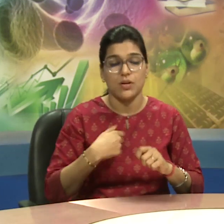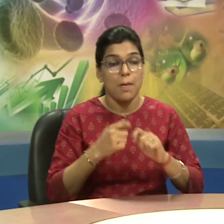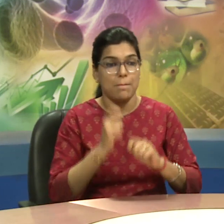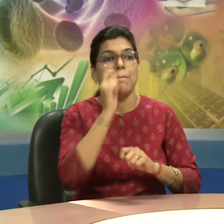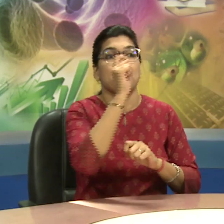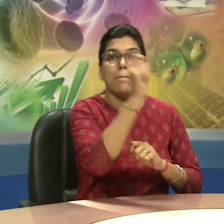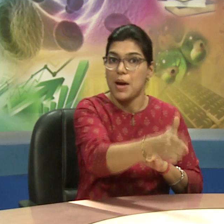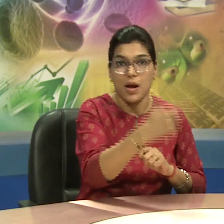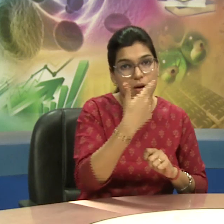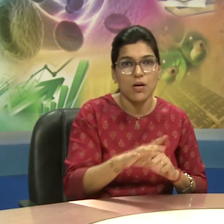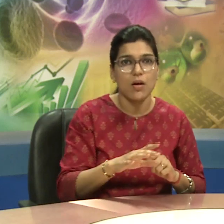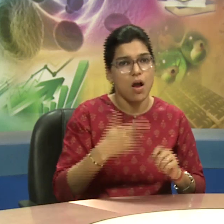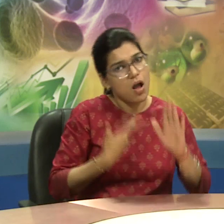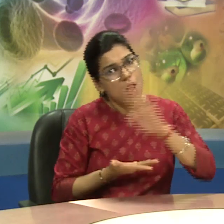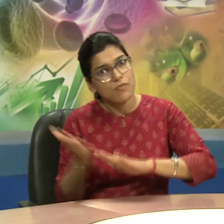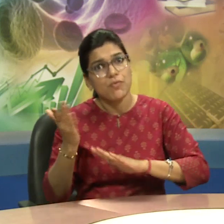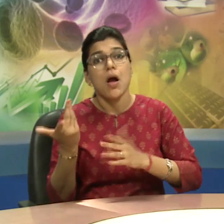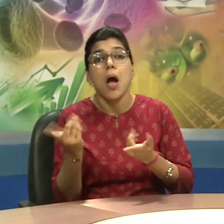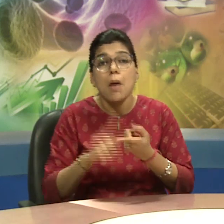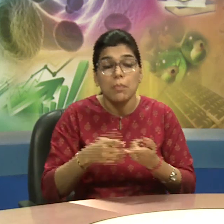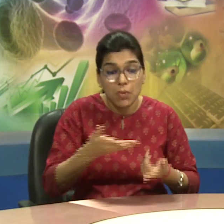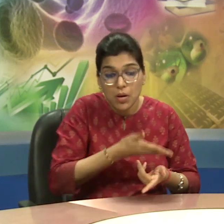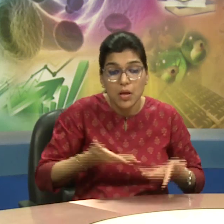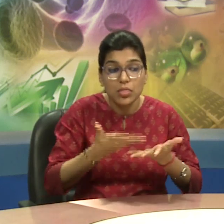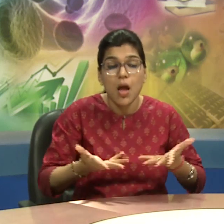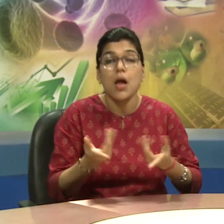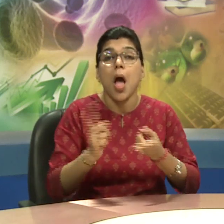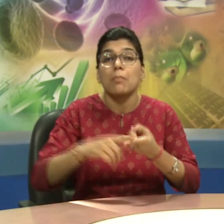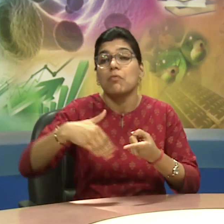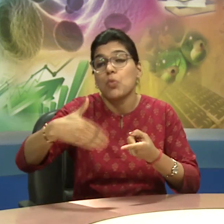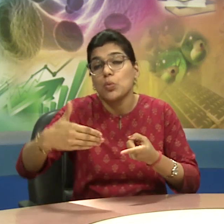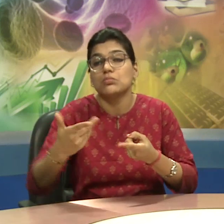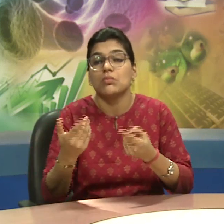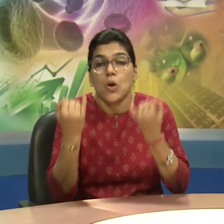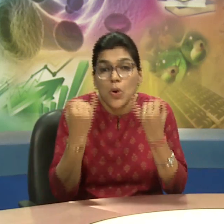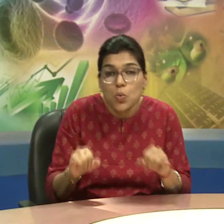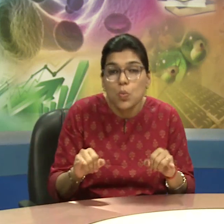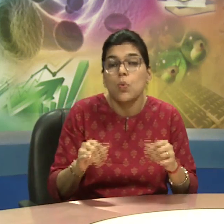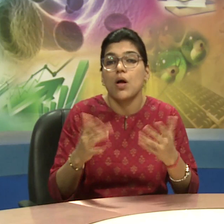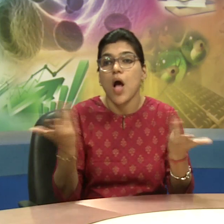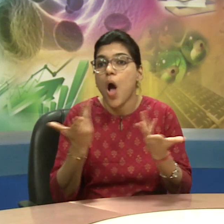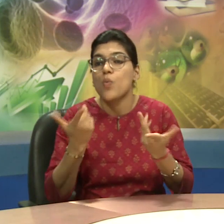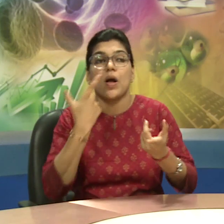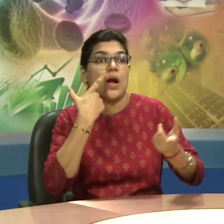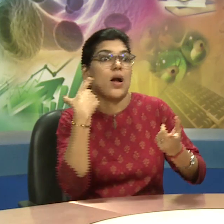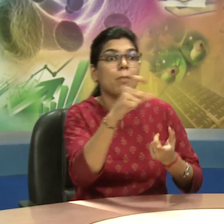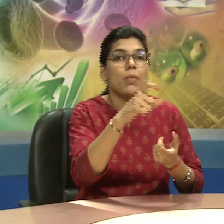The second responsibility of every consumer is that proof